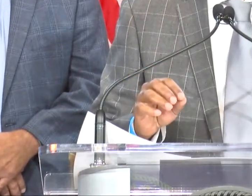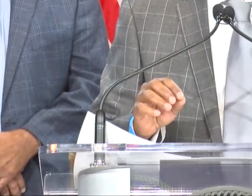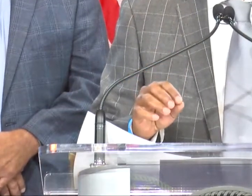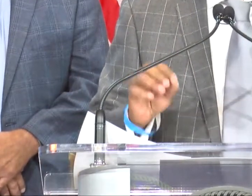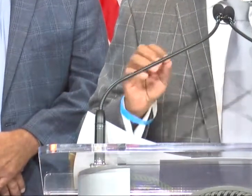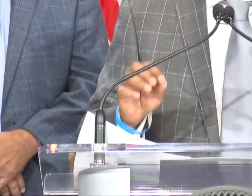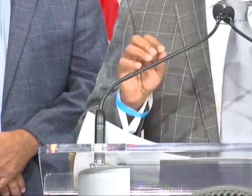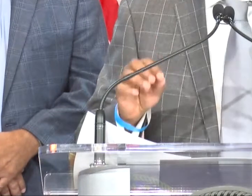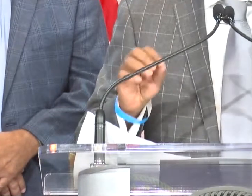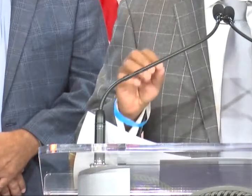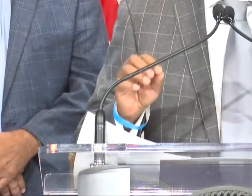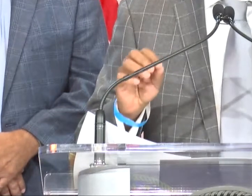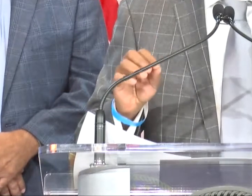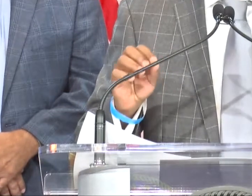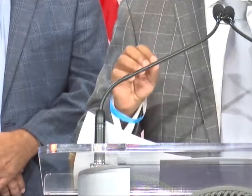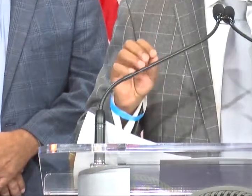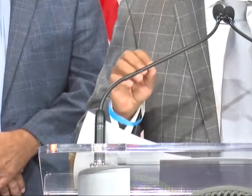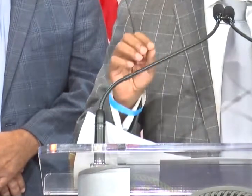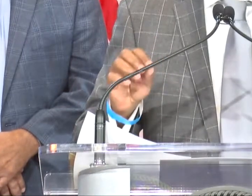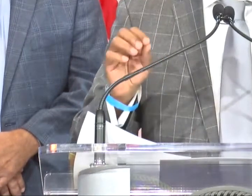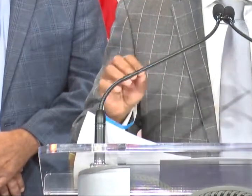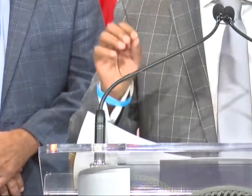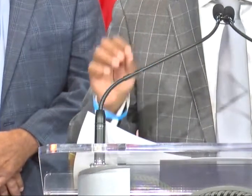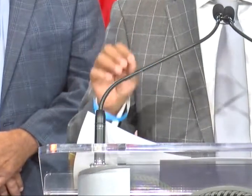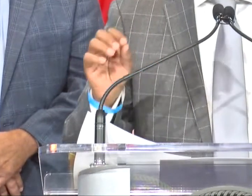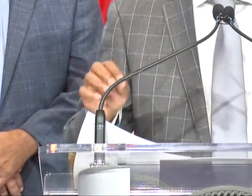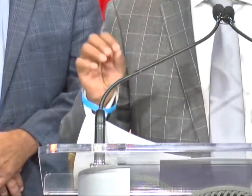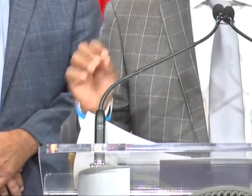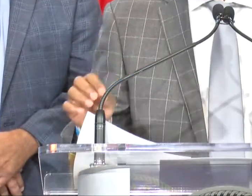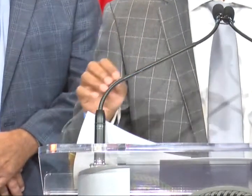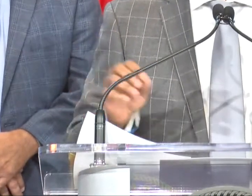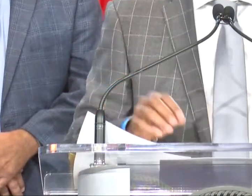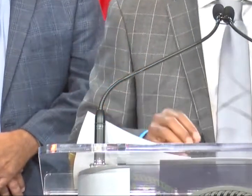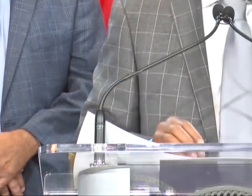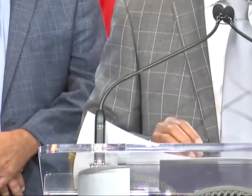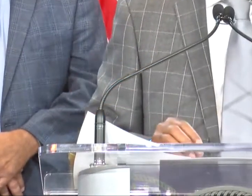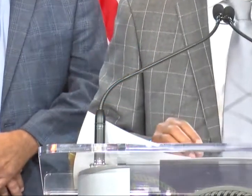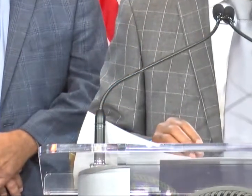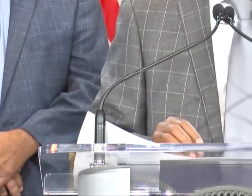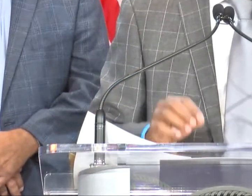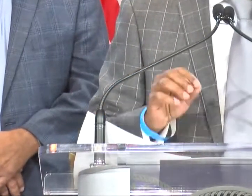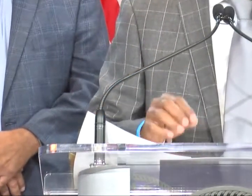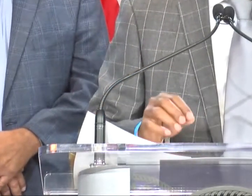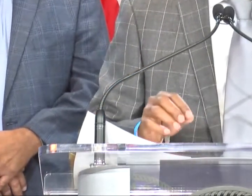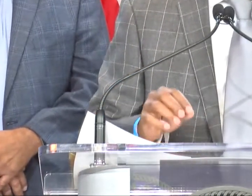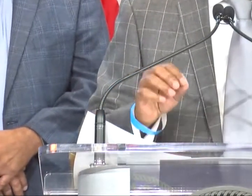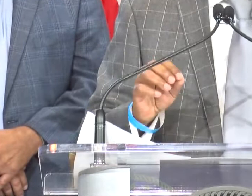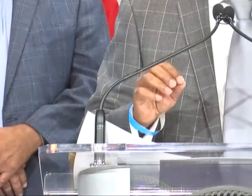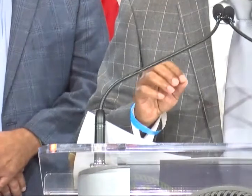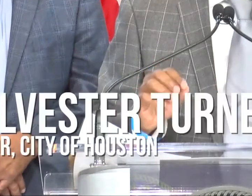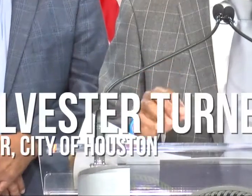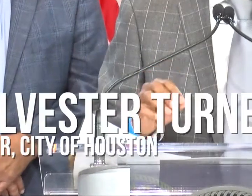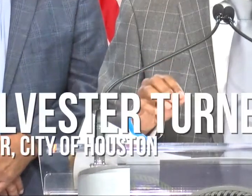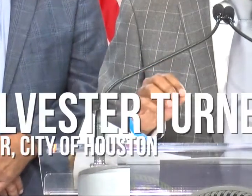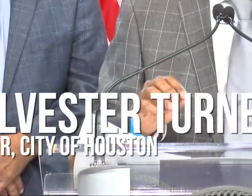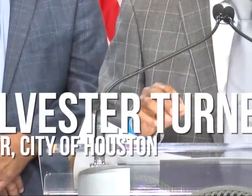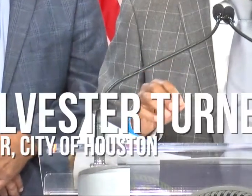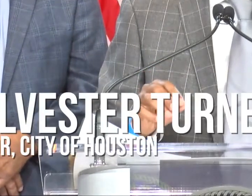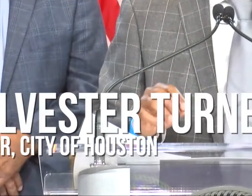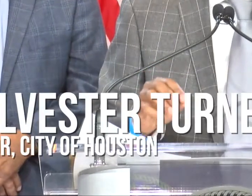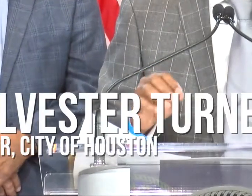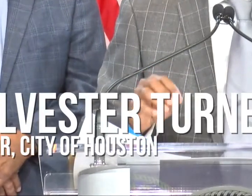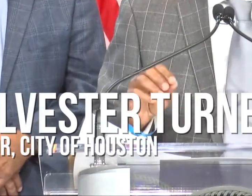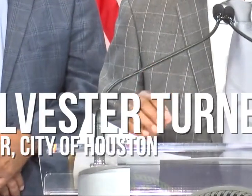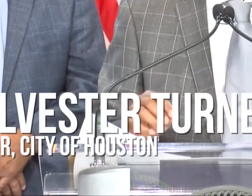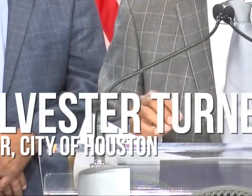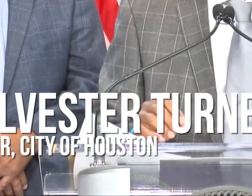2017, if residents, for example, had a 3-bedroom home and their home was seriously